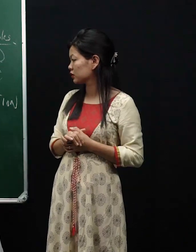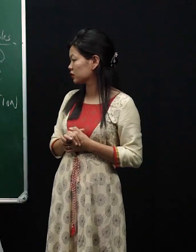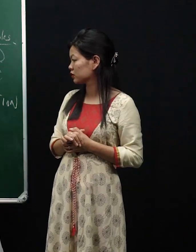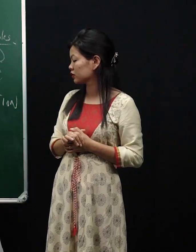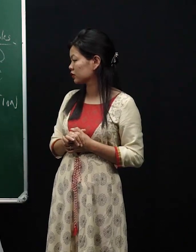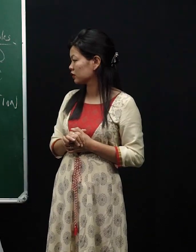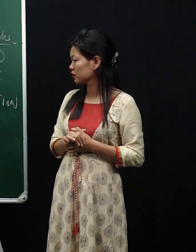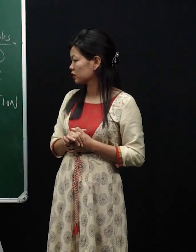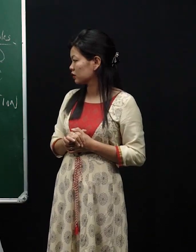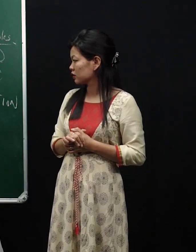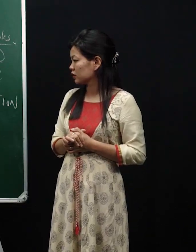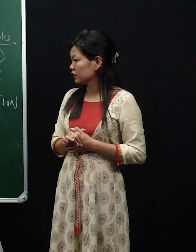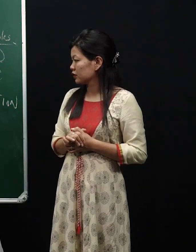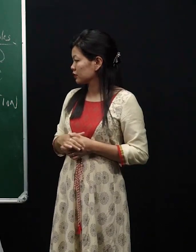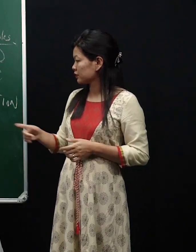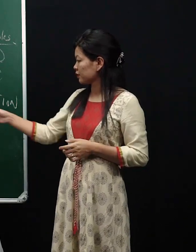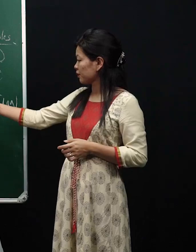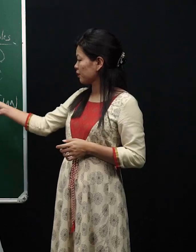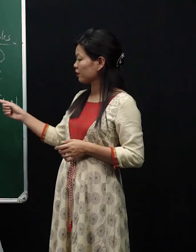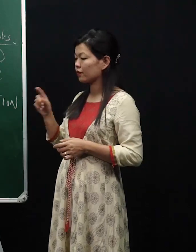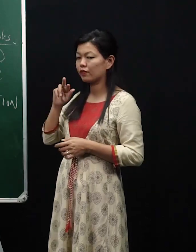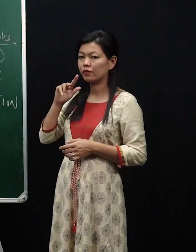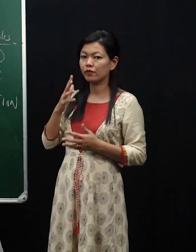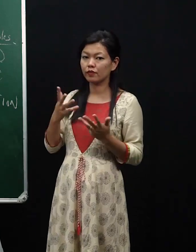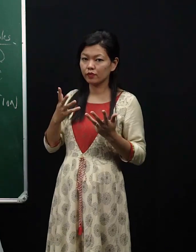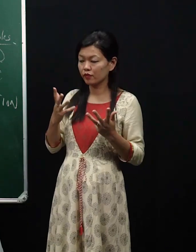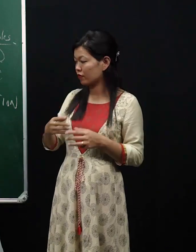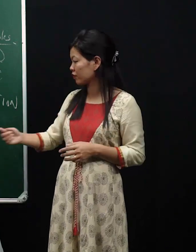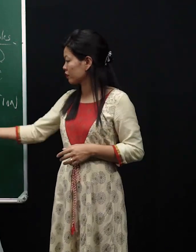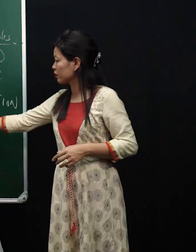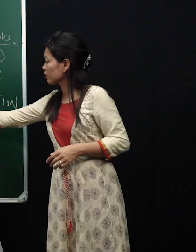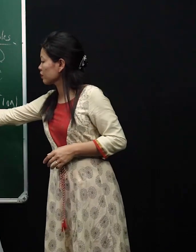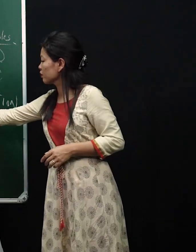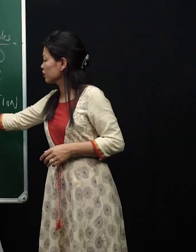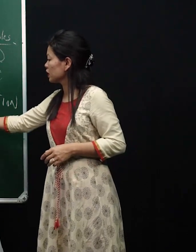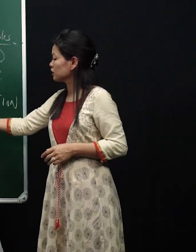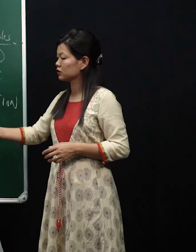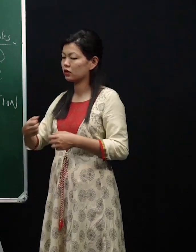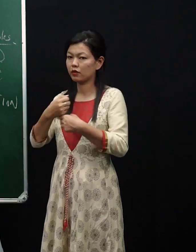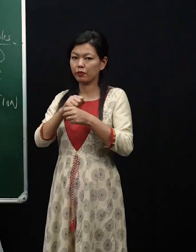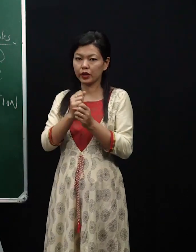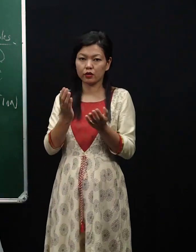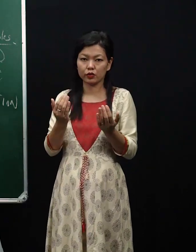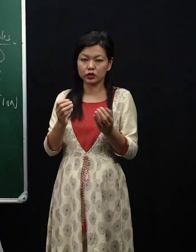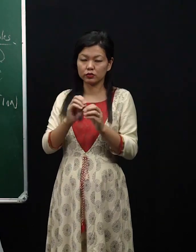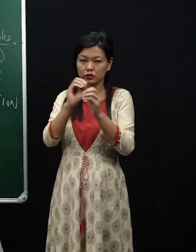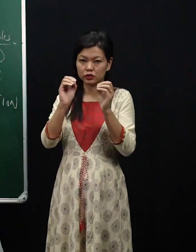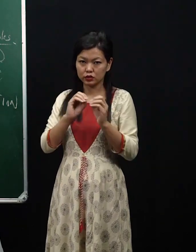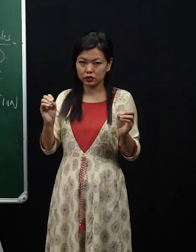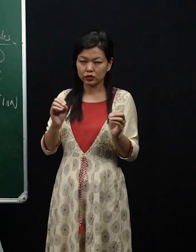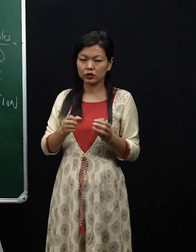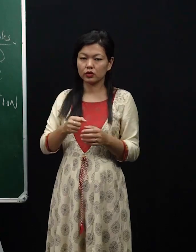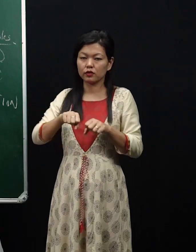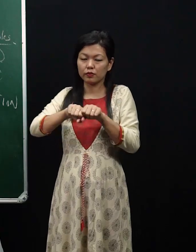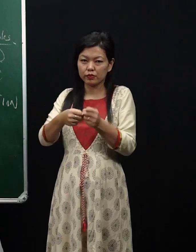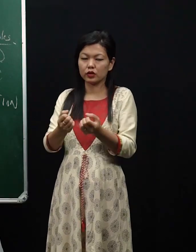So students, law of conservation of mass means mass can neither be created nor be destroyed. Clear? We can keep it